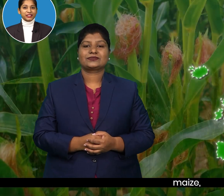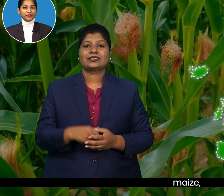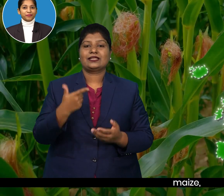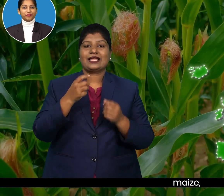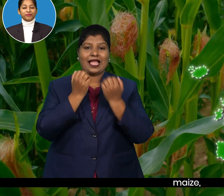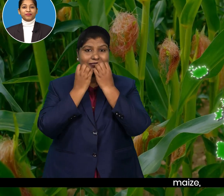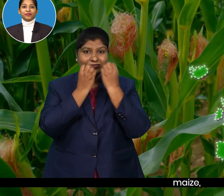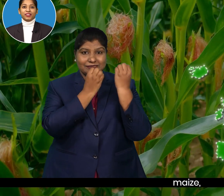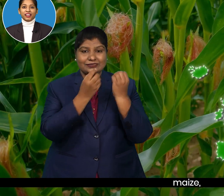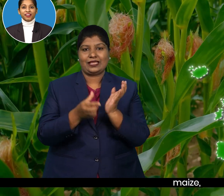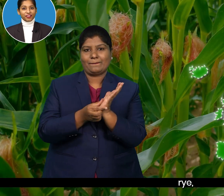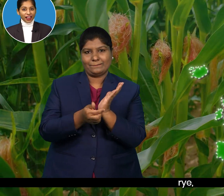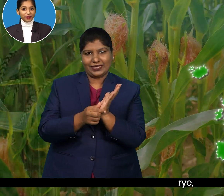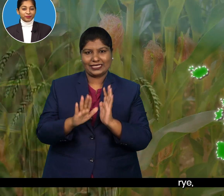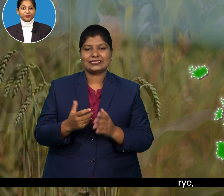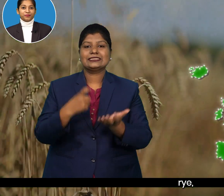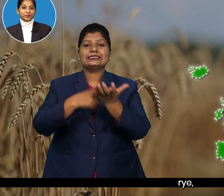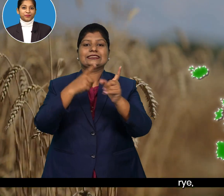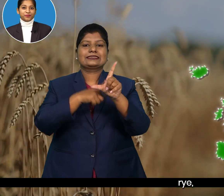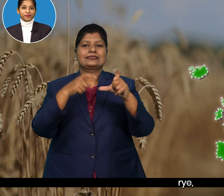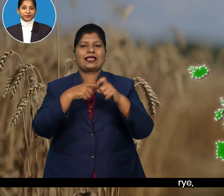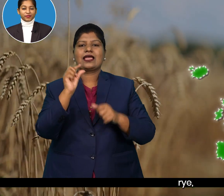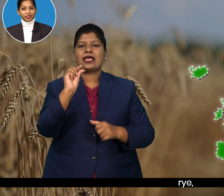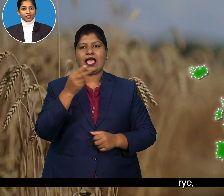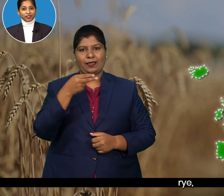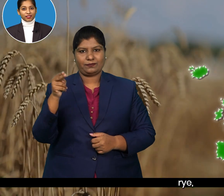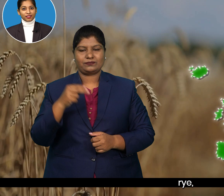maize, rye,